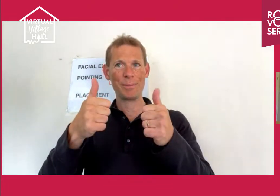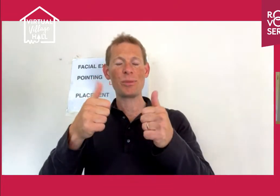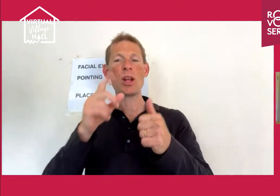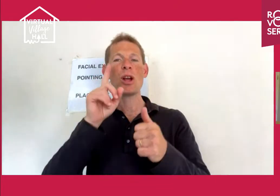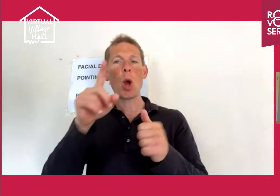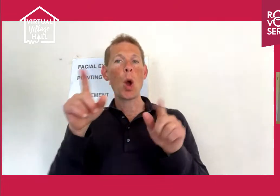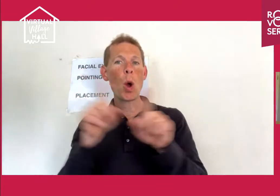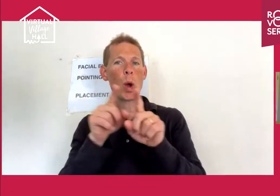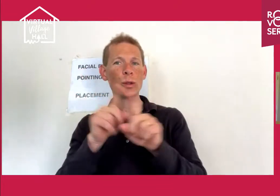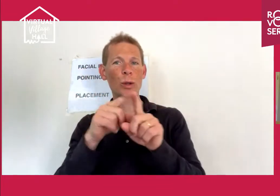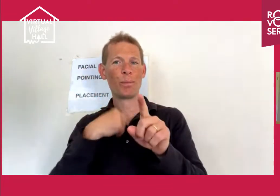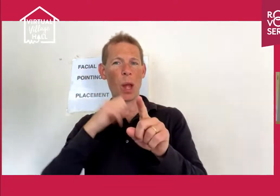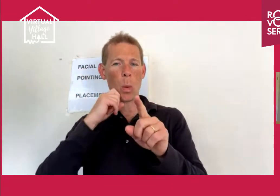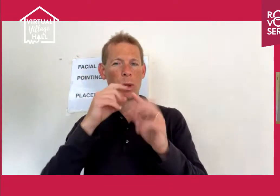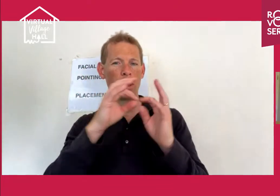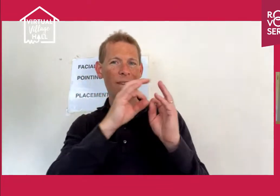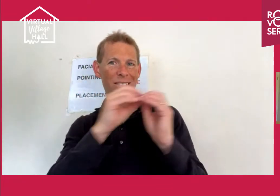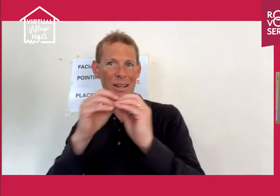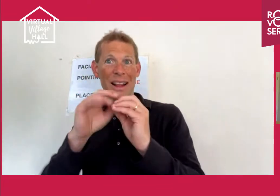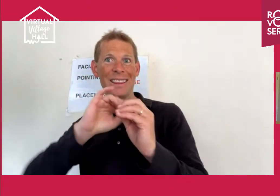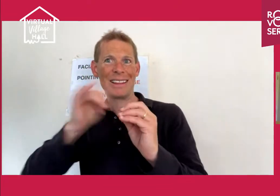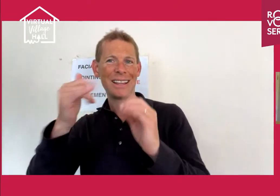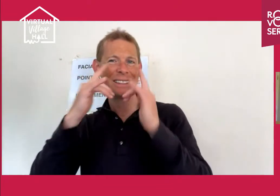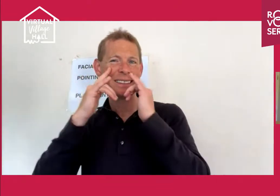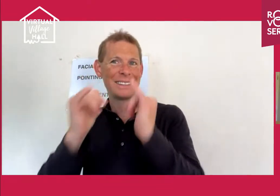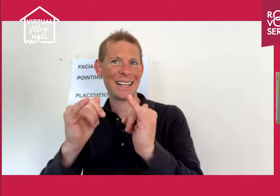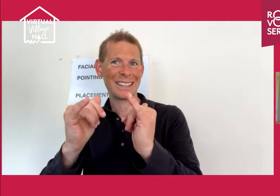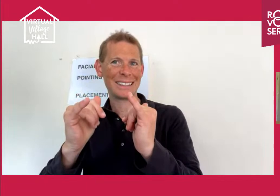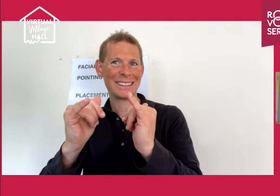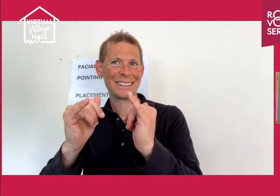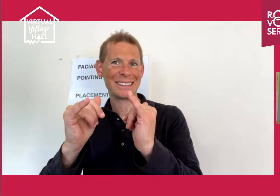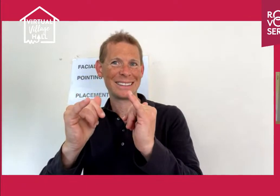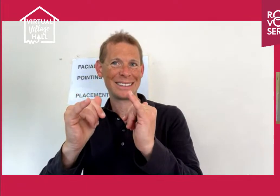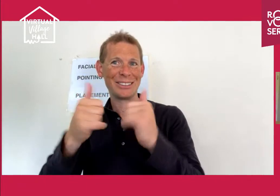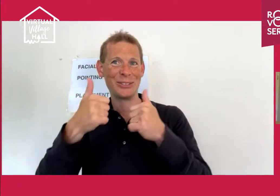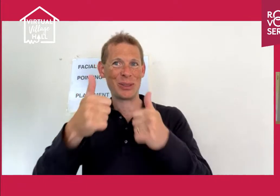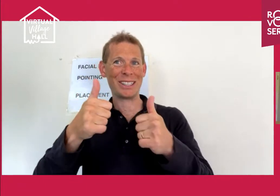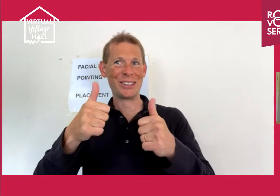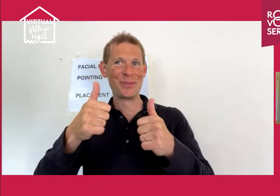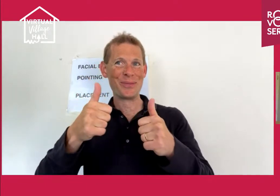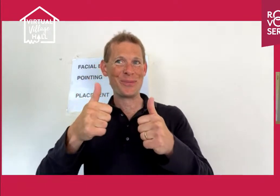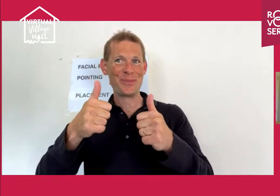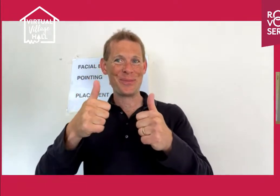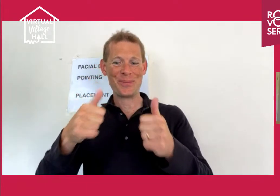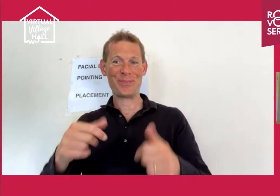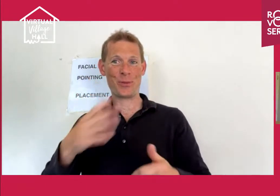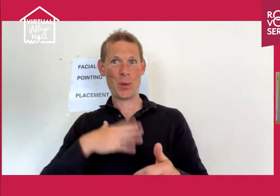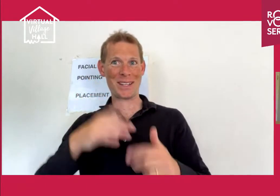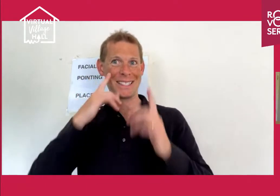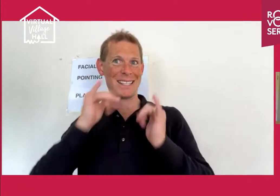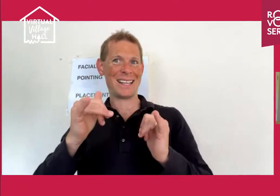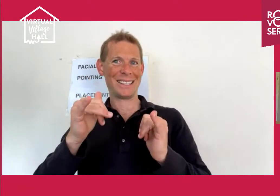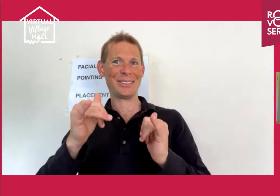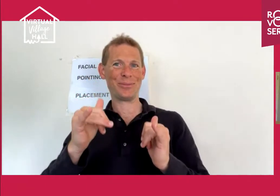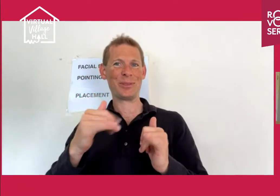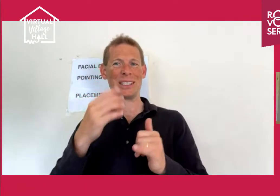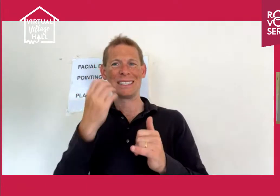recap. So also, when I finger spell, then at the end, we'll do a little test, see if you can read back my finger